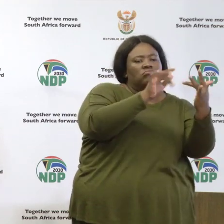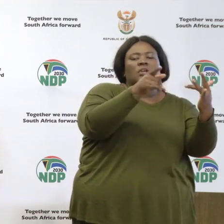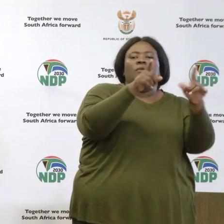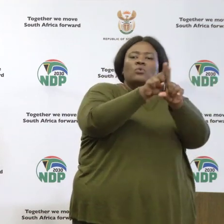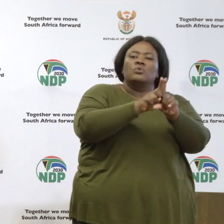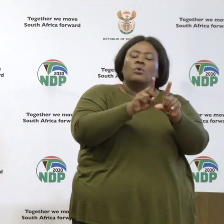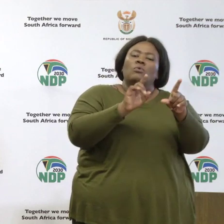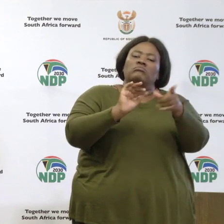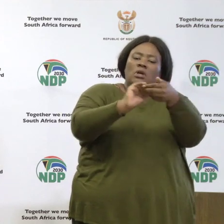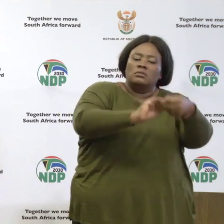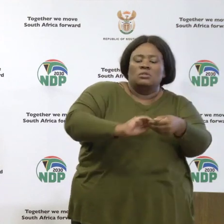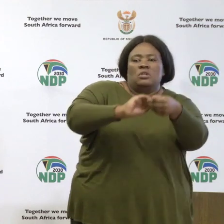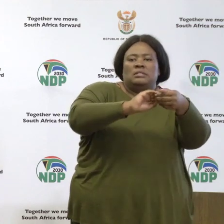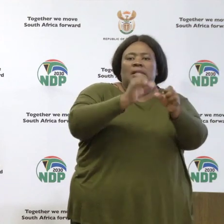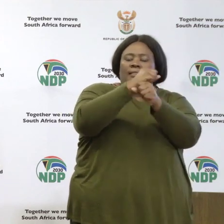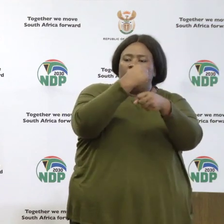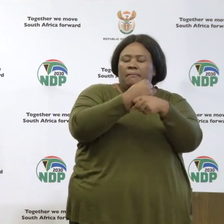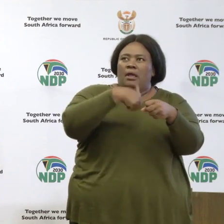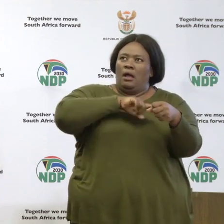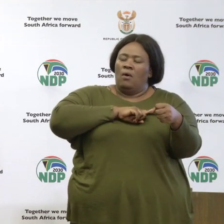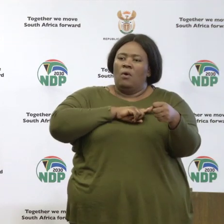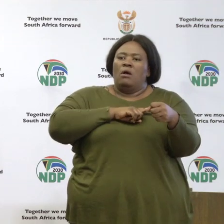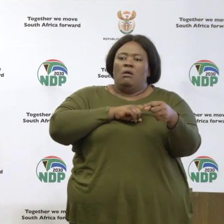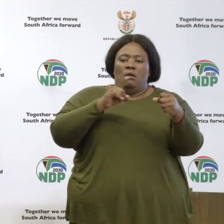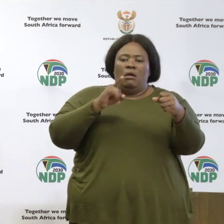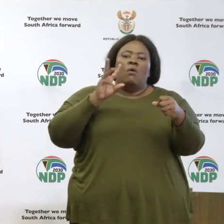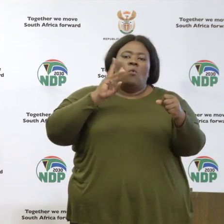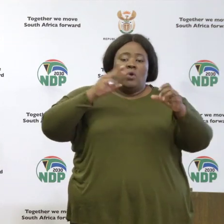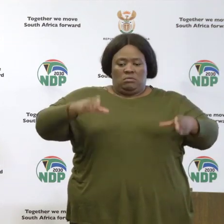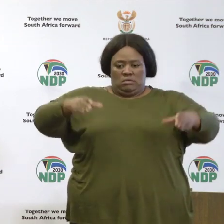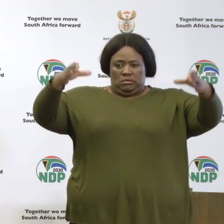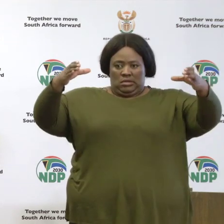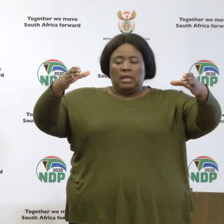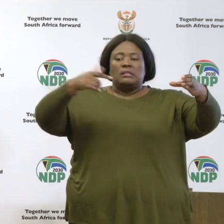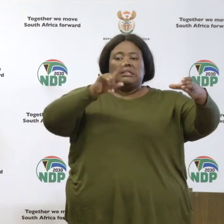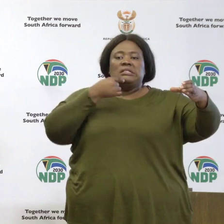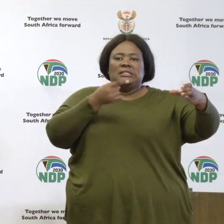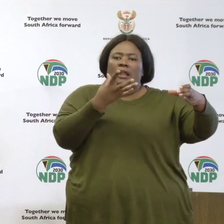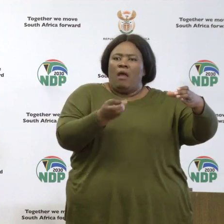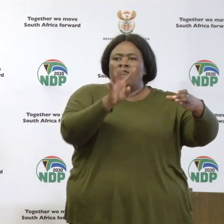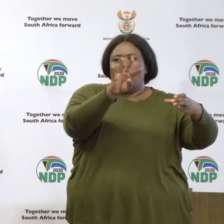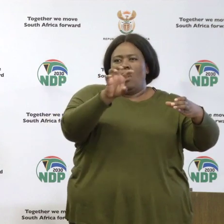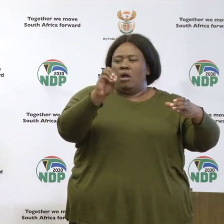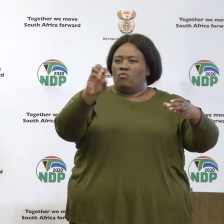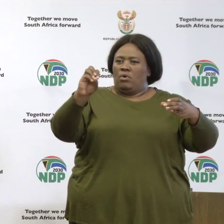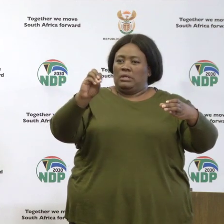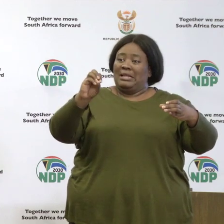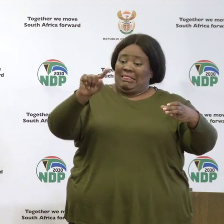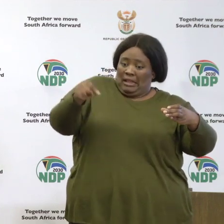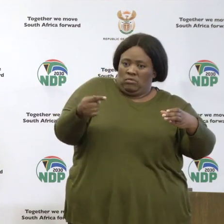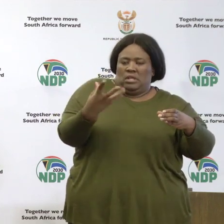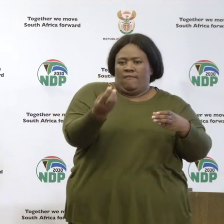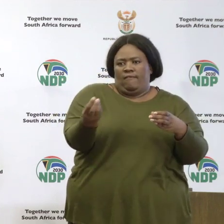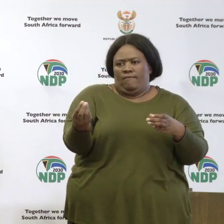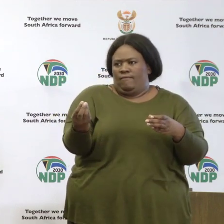associations that are manufacturing our tanks, and they have said that they have 400,000 tanks in store